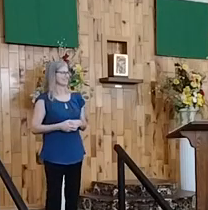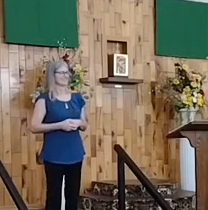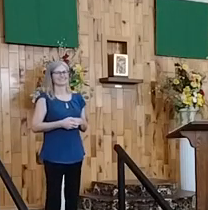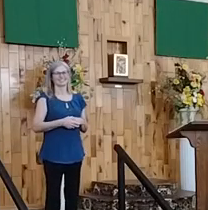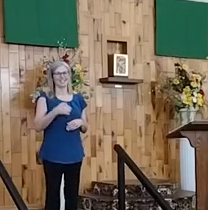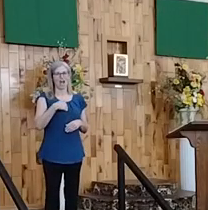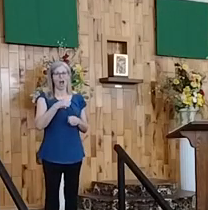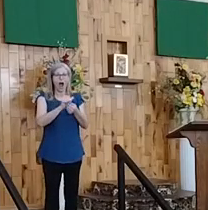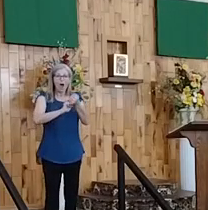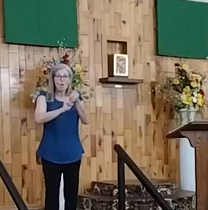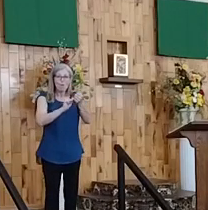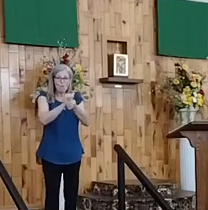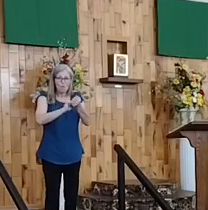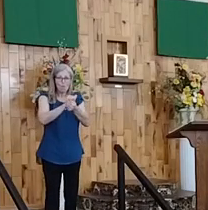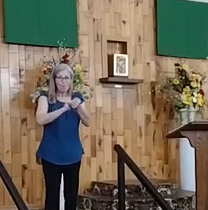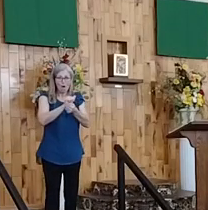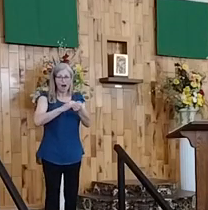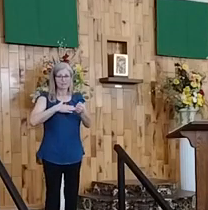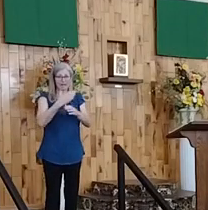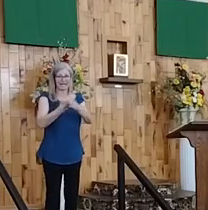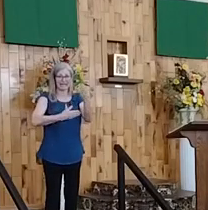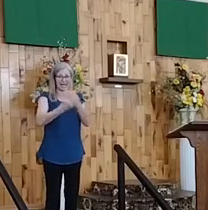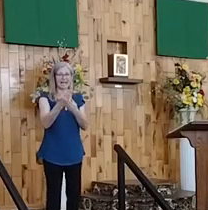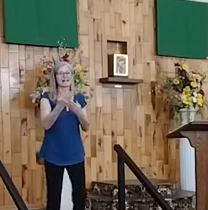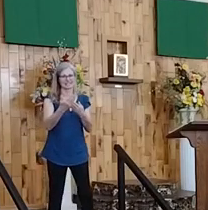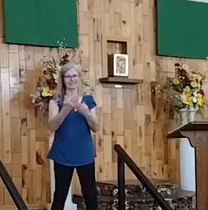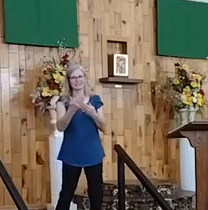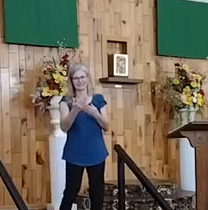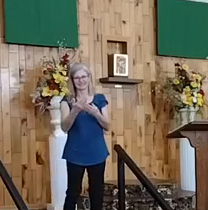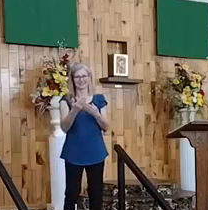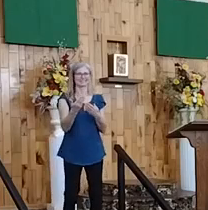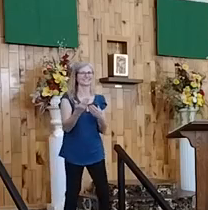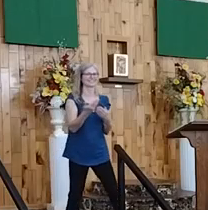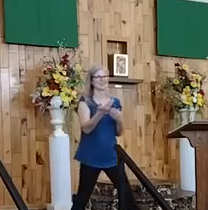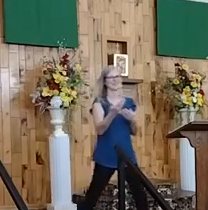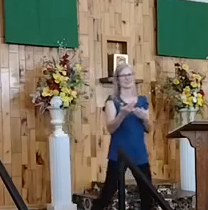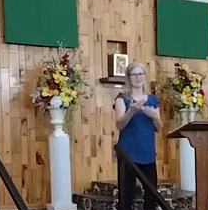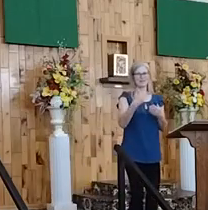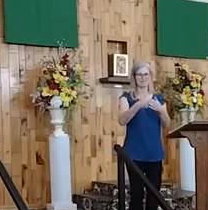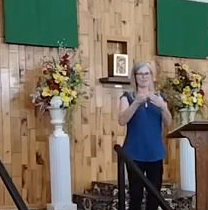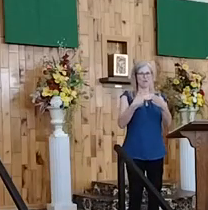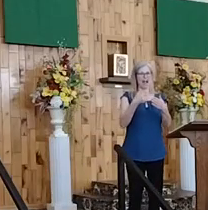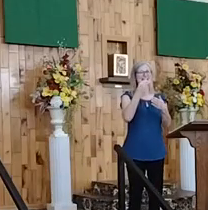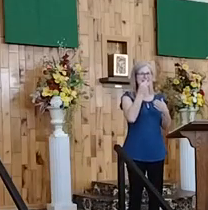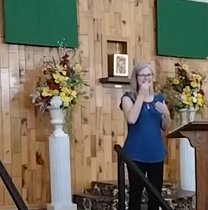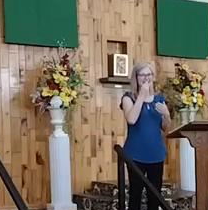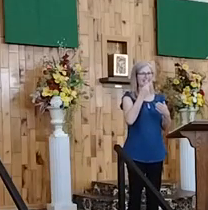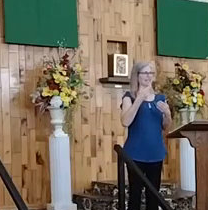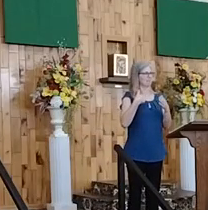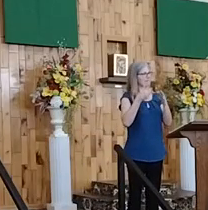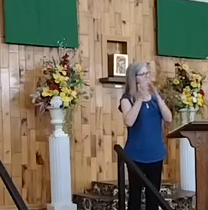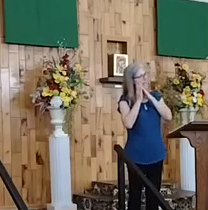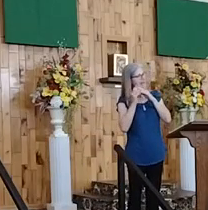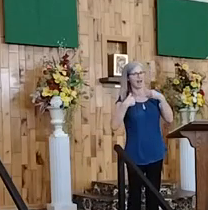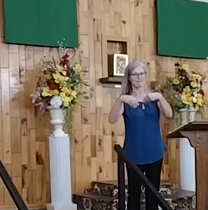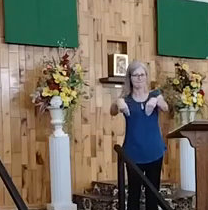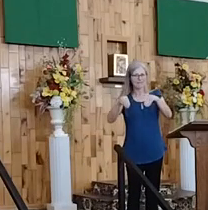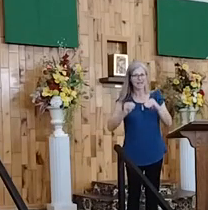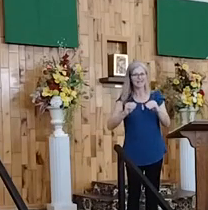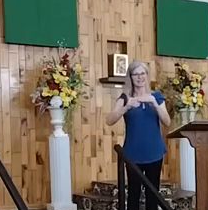my hands before eating without even thinking about it. I make my bed in the morning before I do anything else when I get